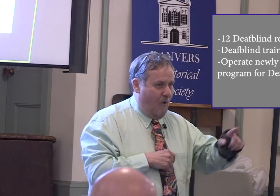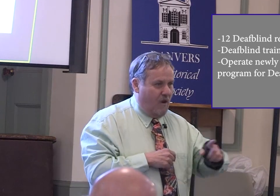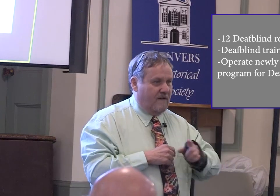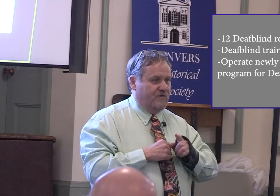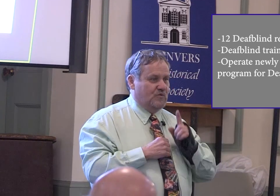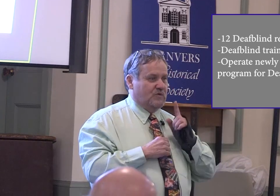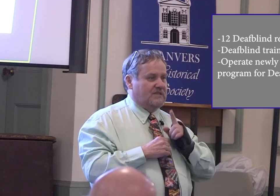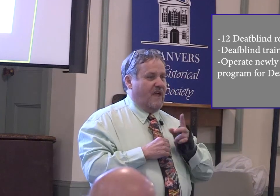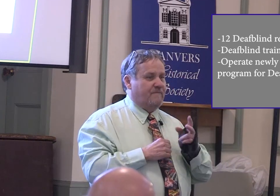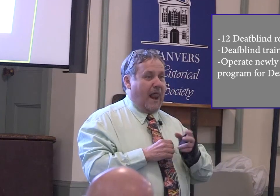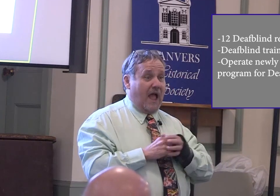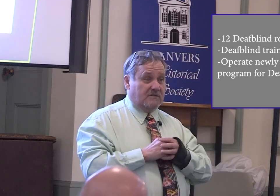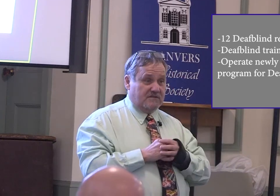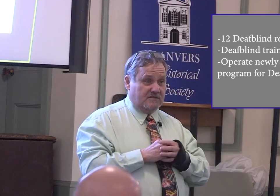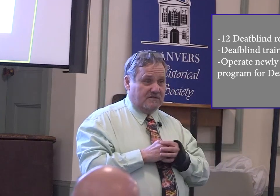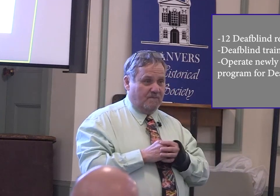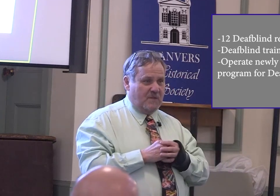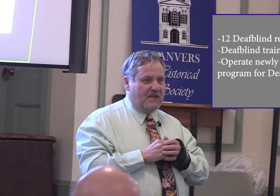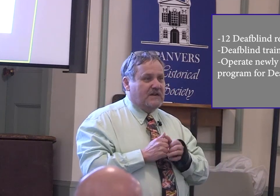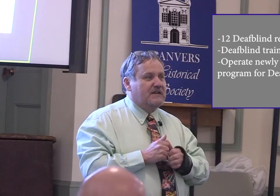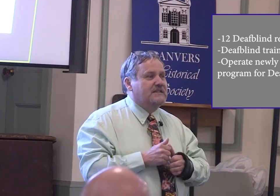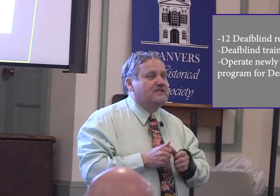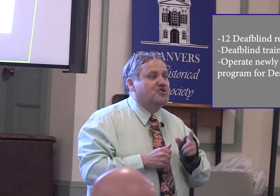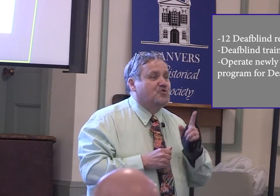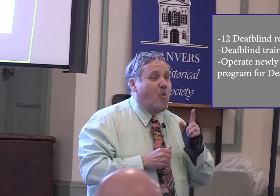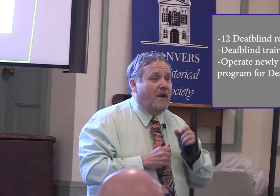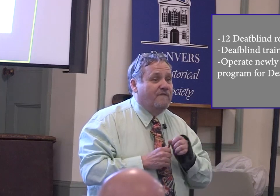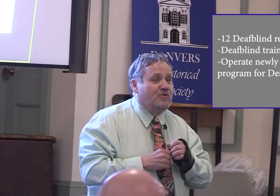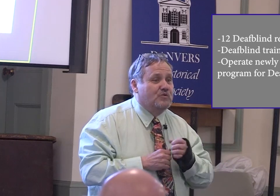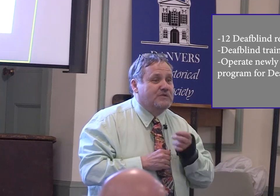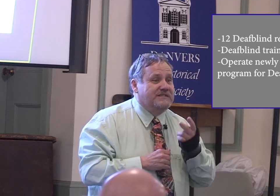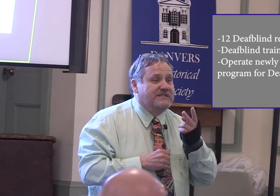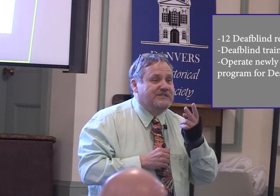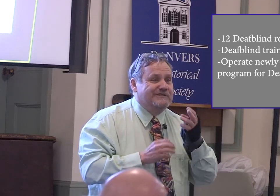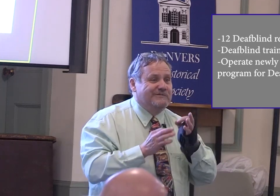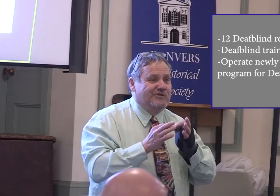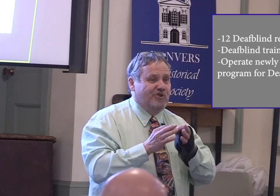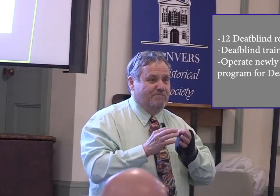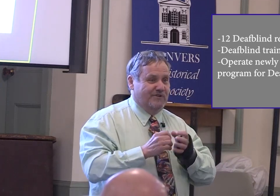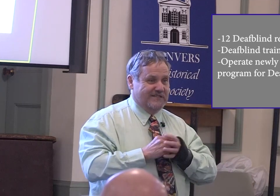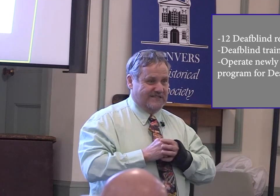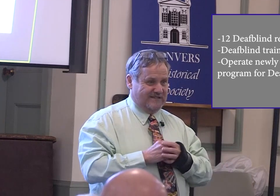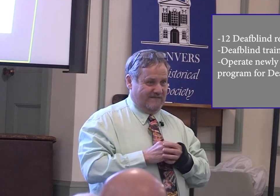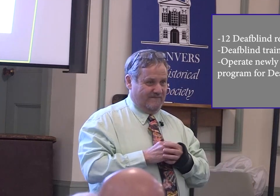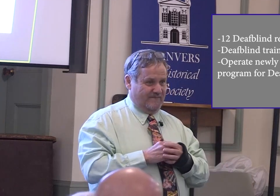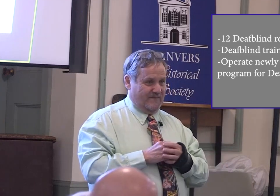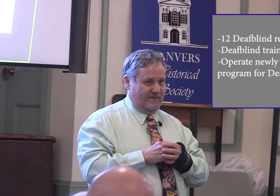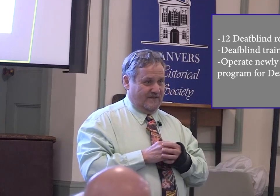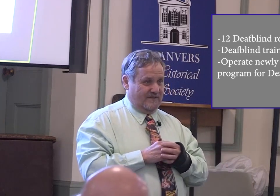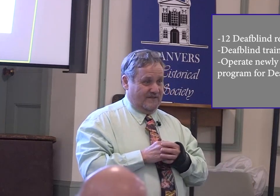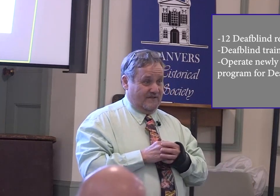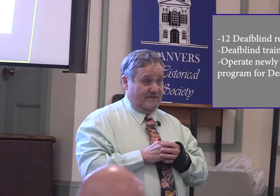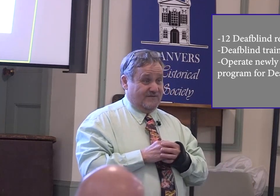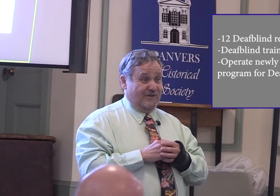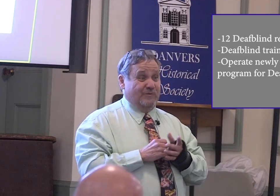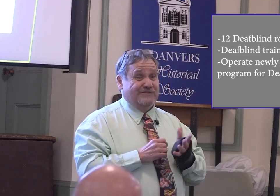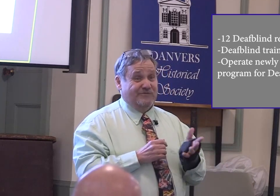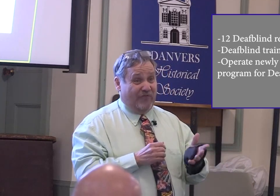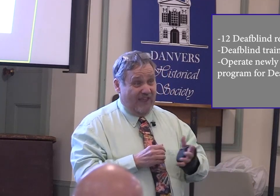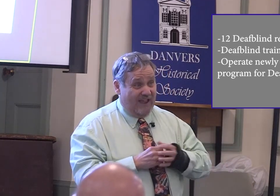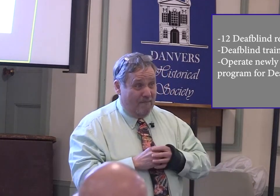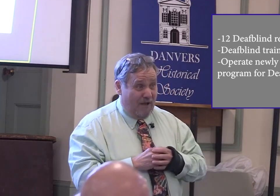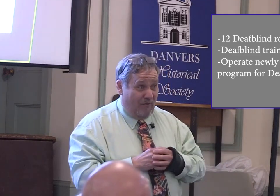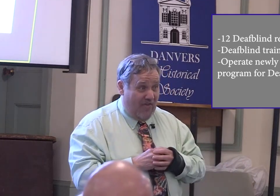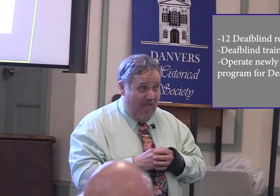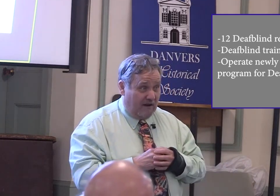Now, if all of you were deafblind, each one of you would need 2 interpreters. So when